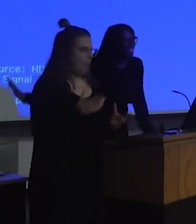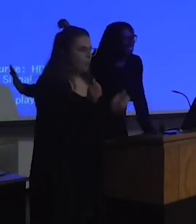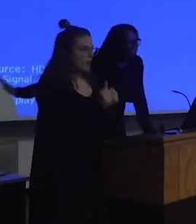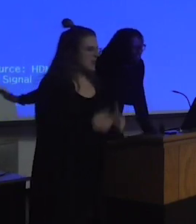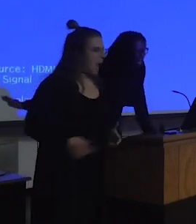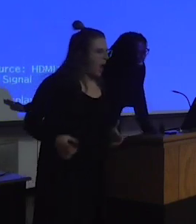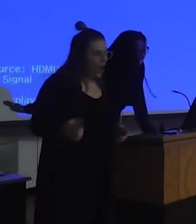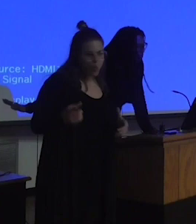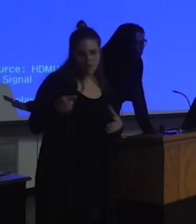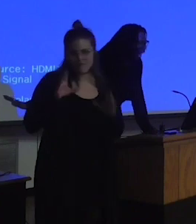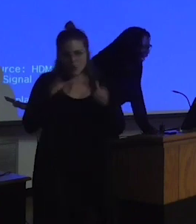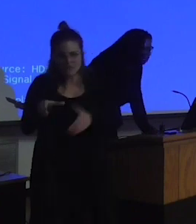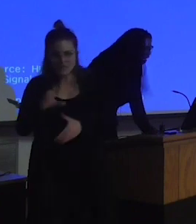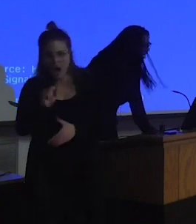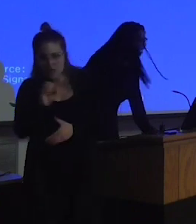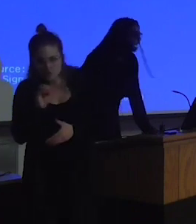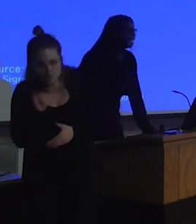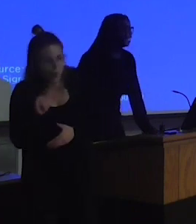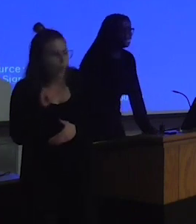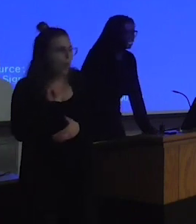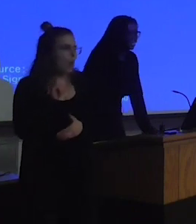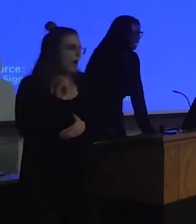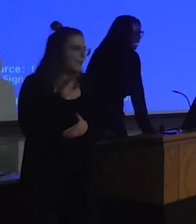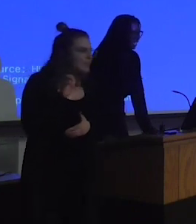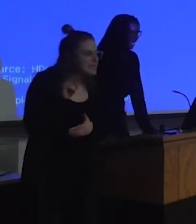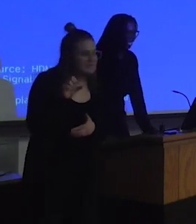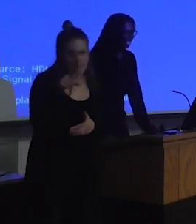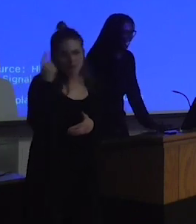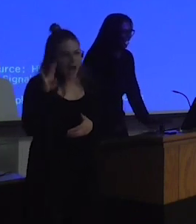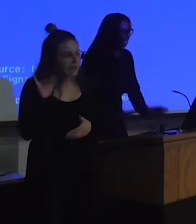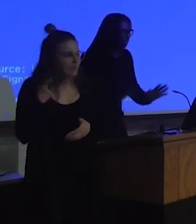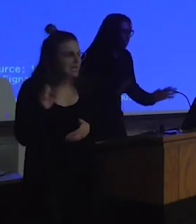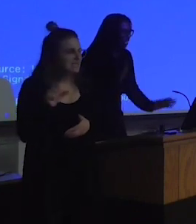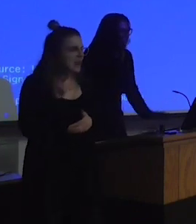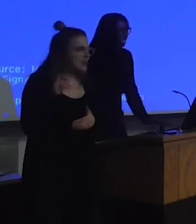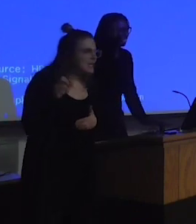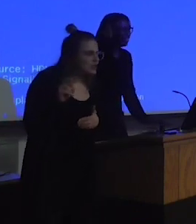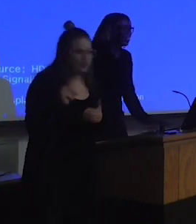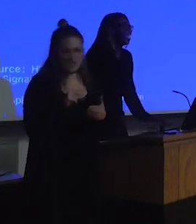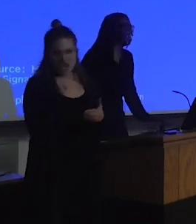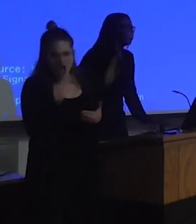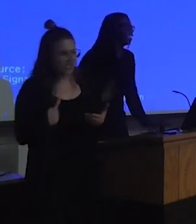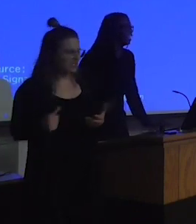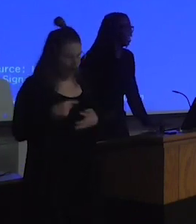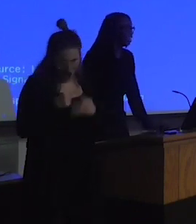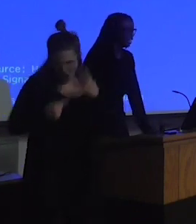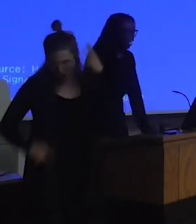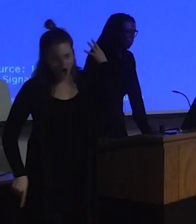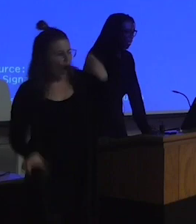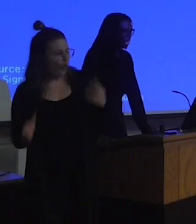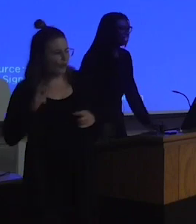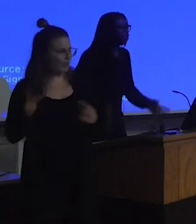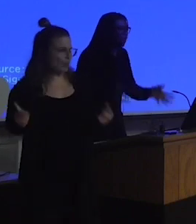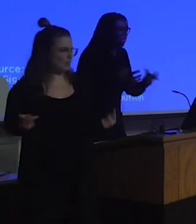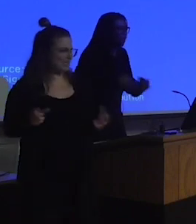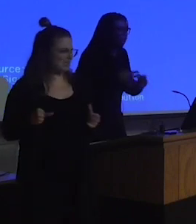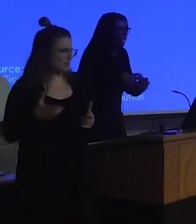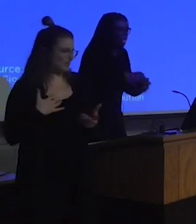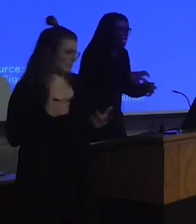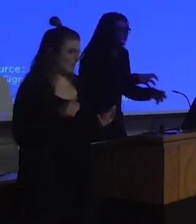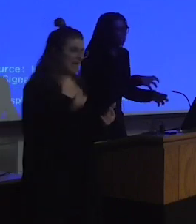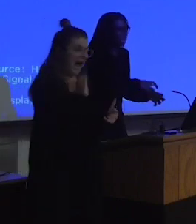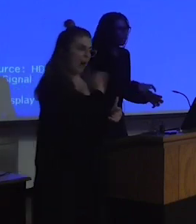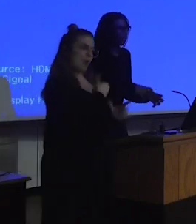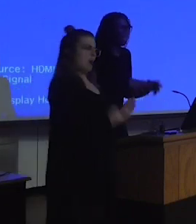bypassing soybeans and black beans and lentils and, like, nuts and pulses and literally everything else. Because so much of